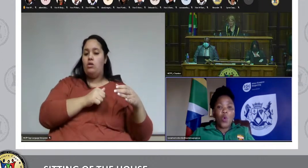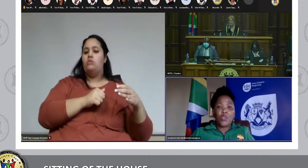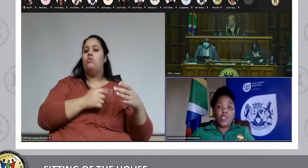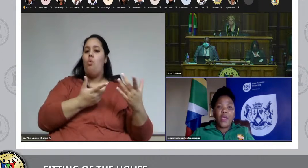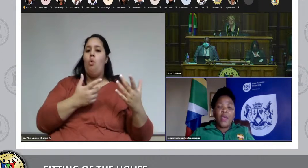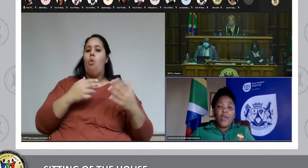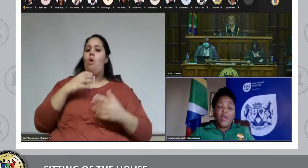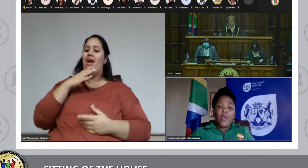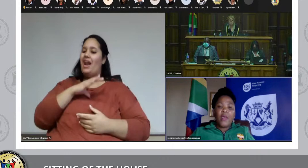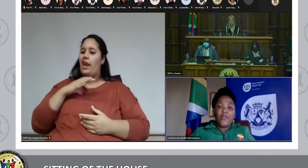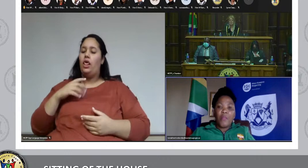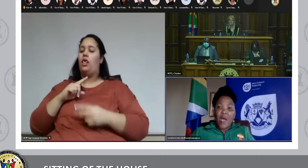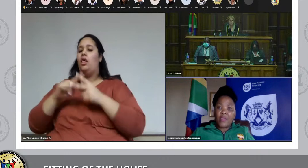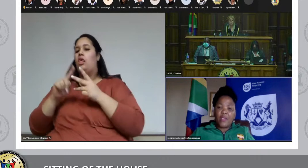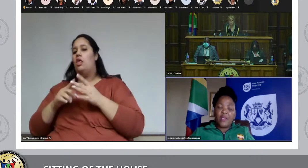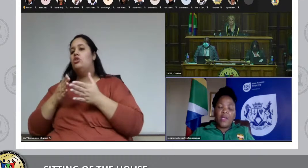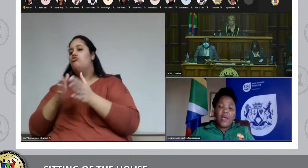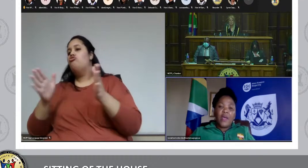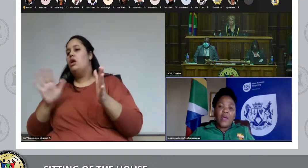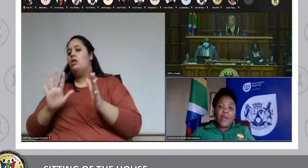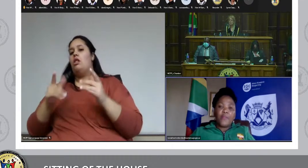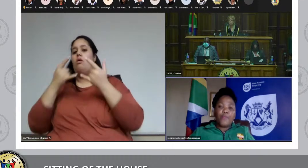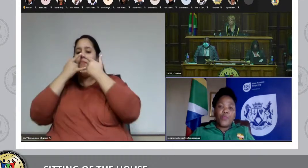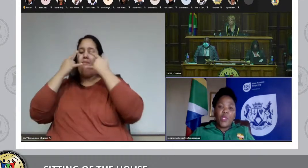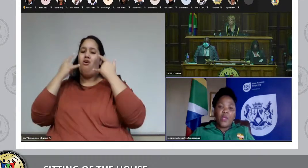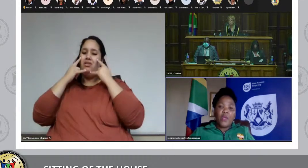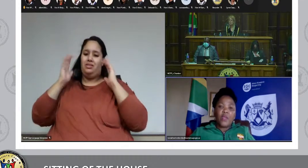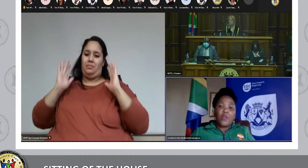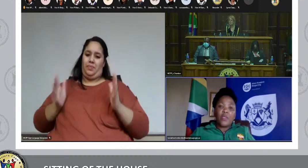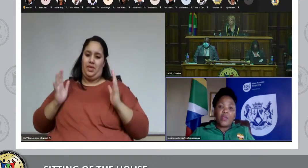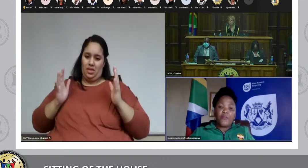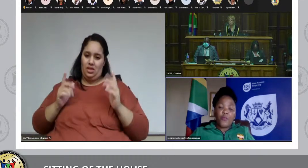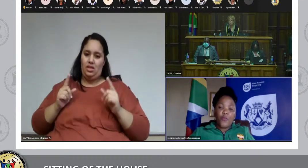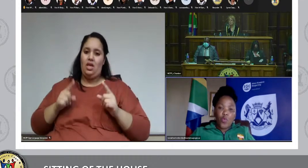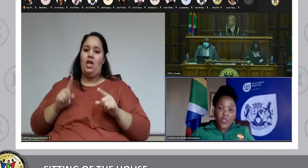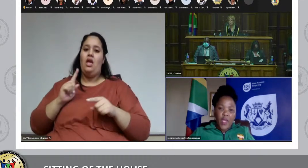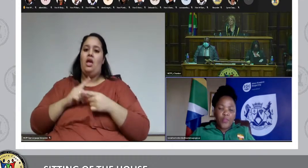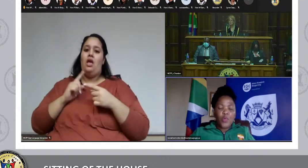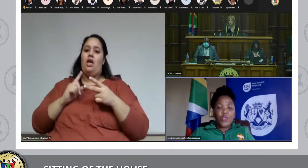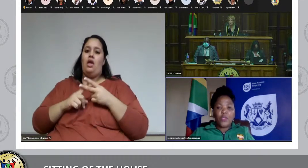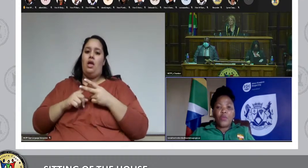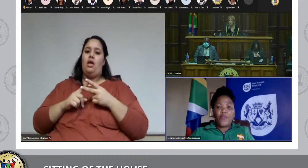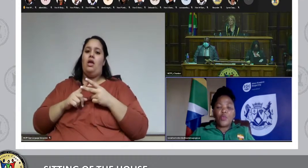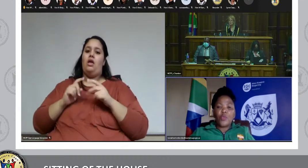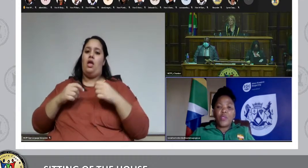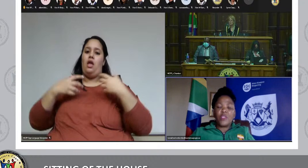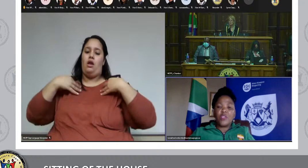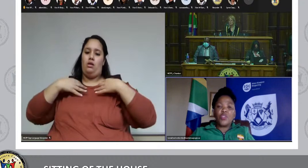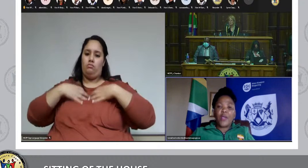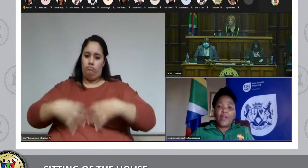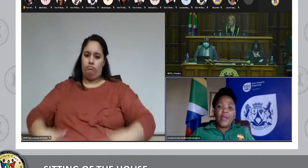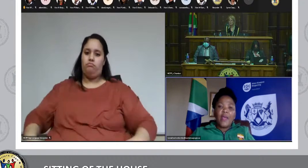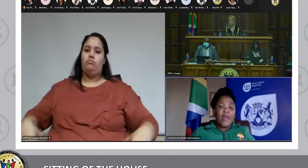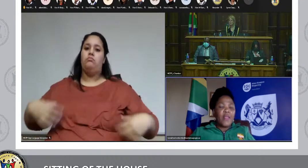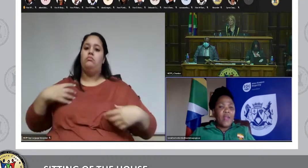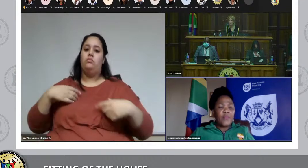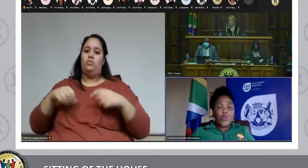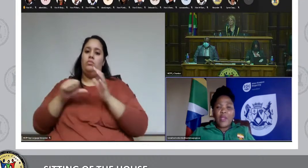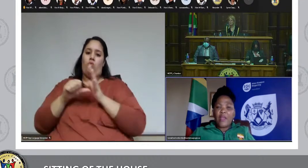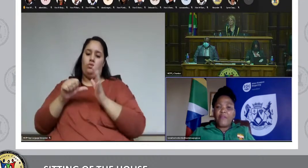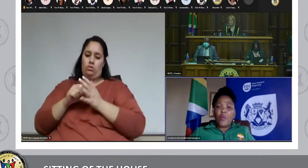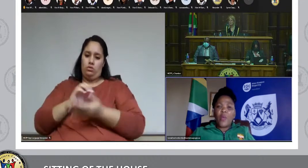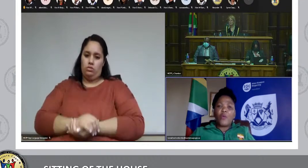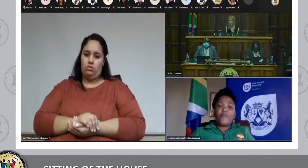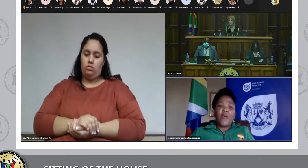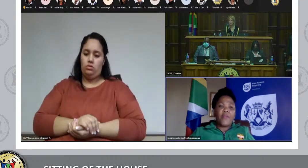even in the wards, the mask and of course the aprons and all of those were essential. And then up